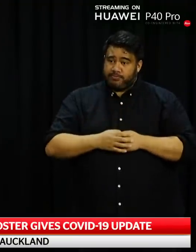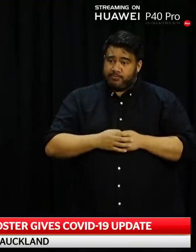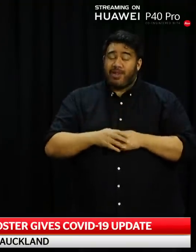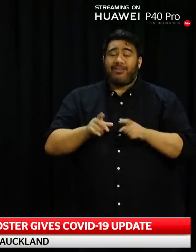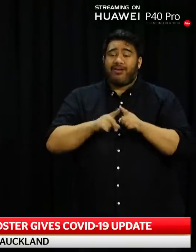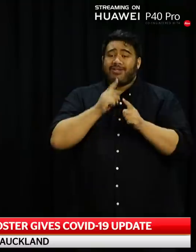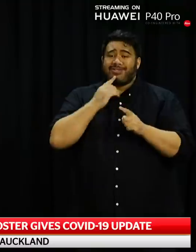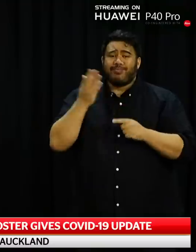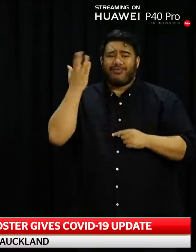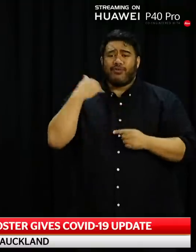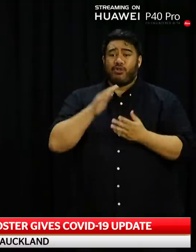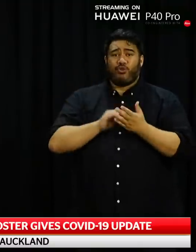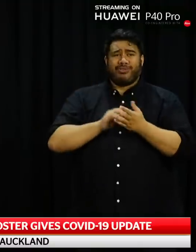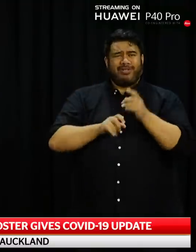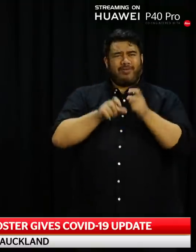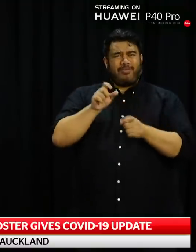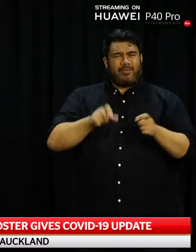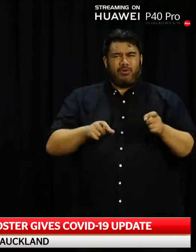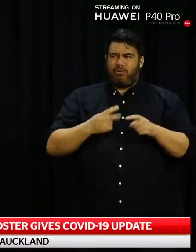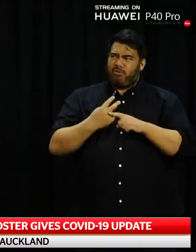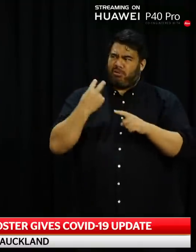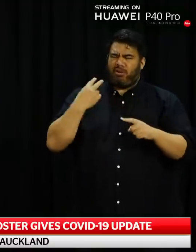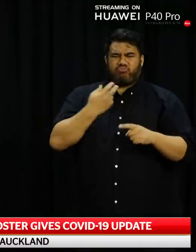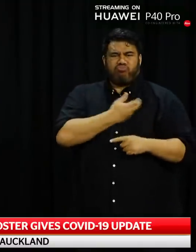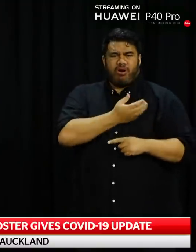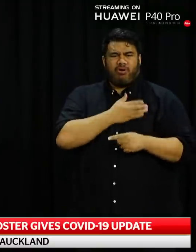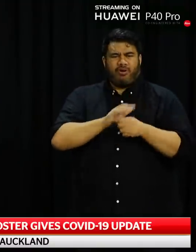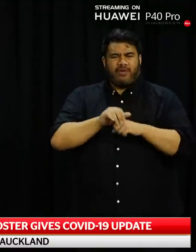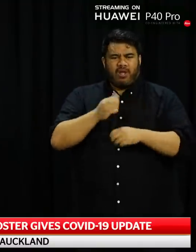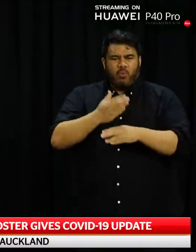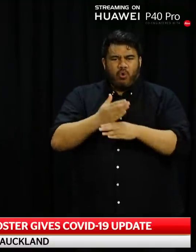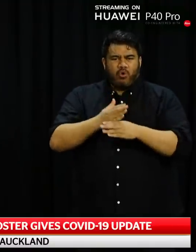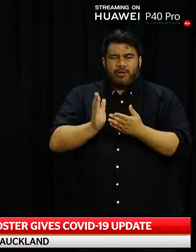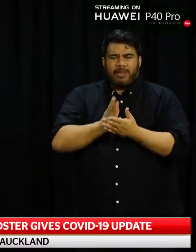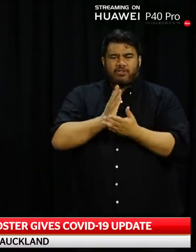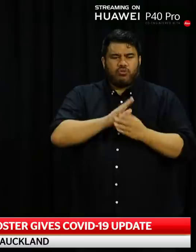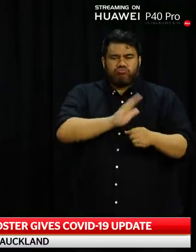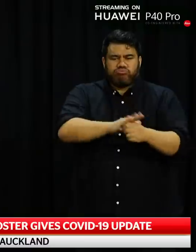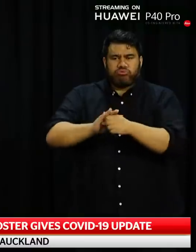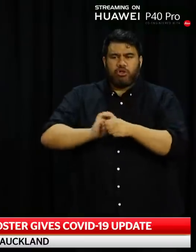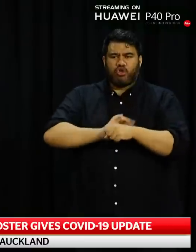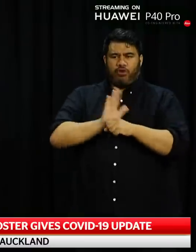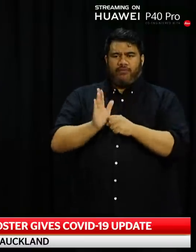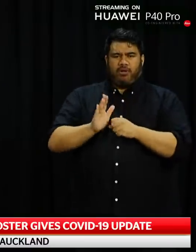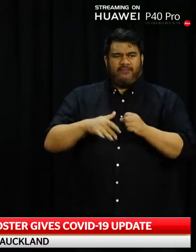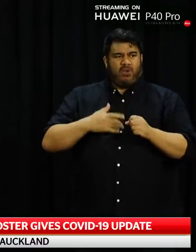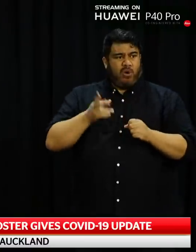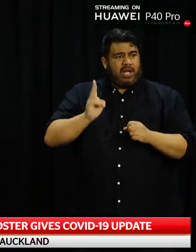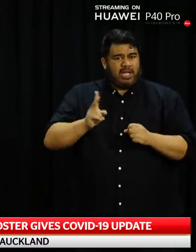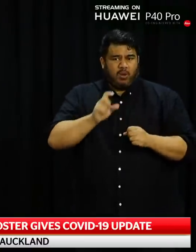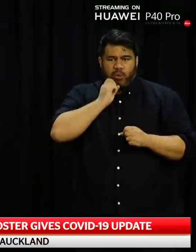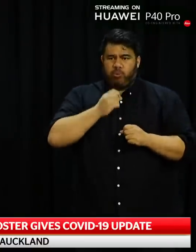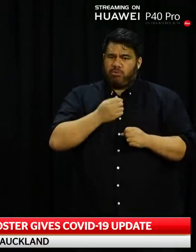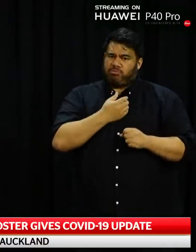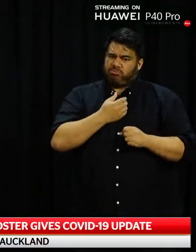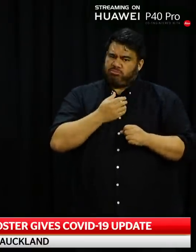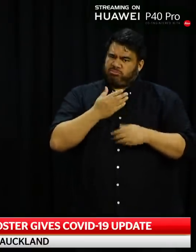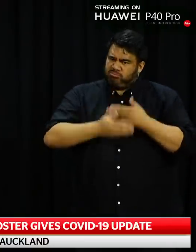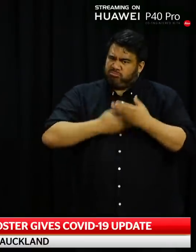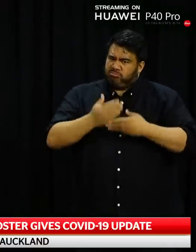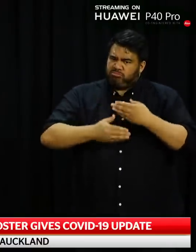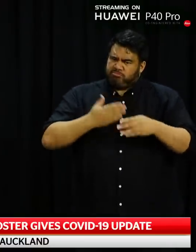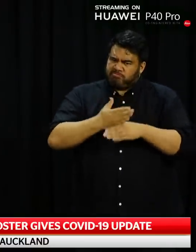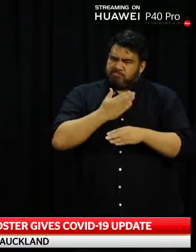New Zealanders were proud of where we were with no community transmission, and I believe that we want to be there again. We know we can do